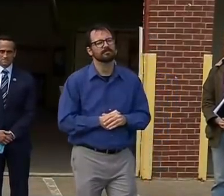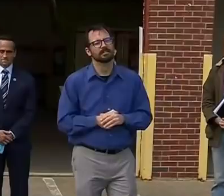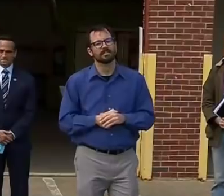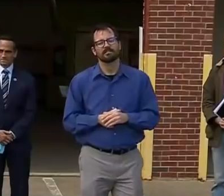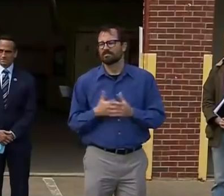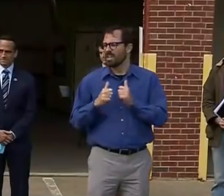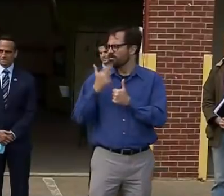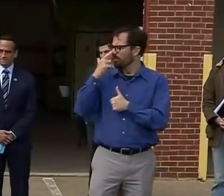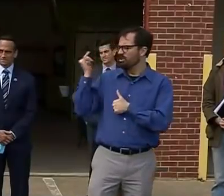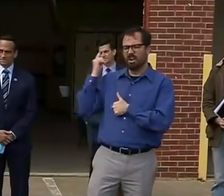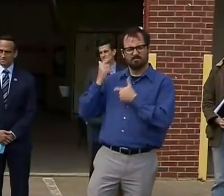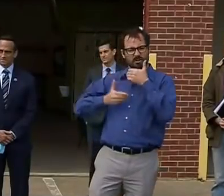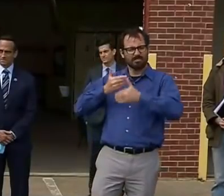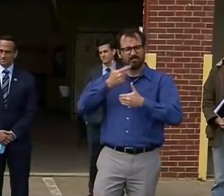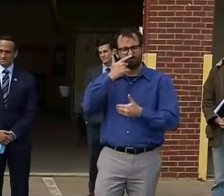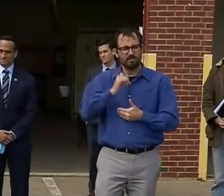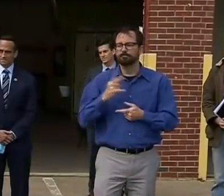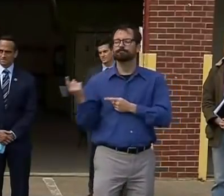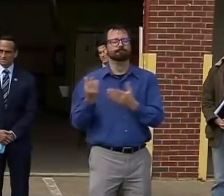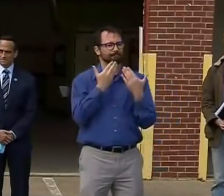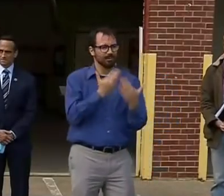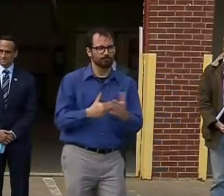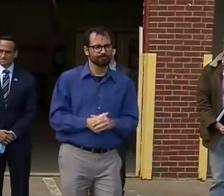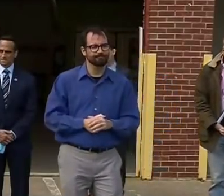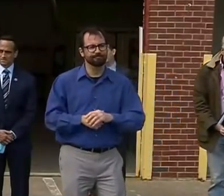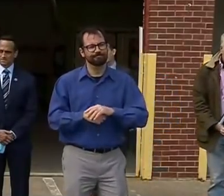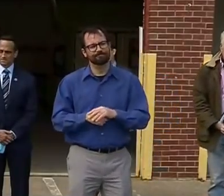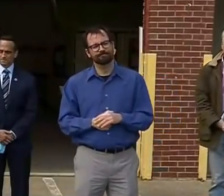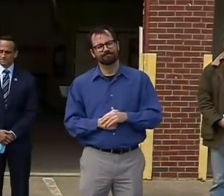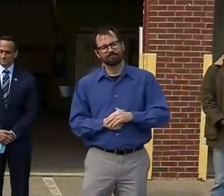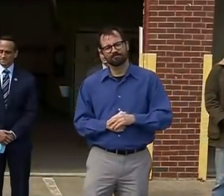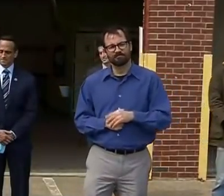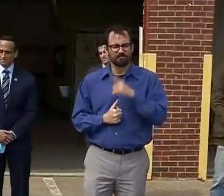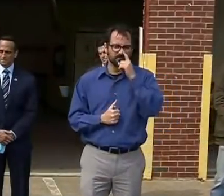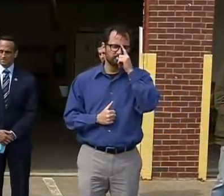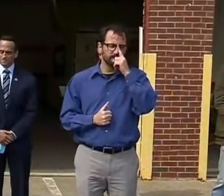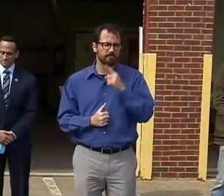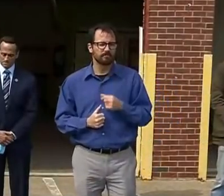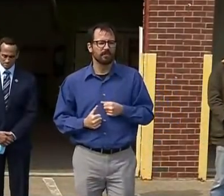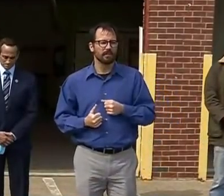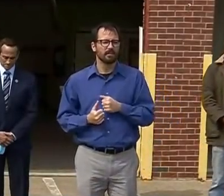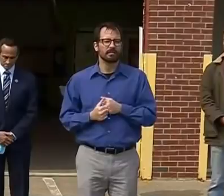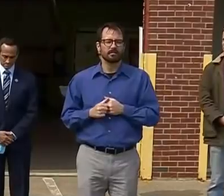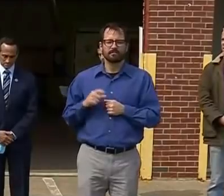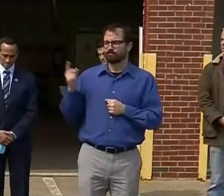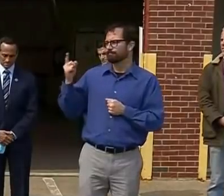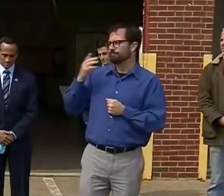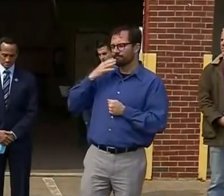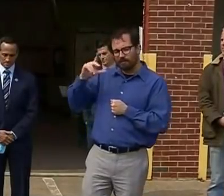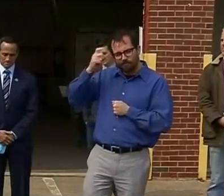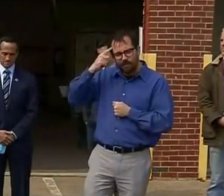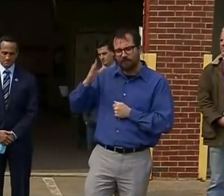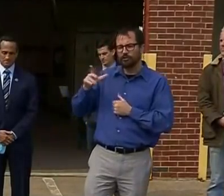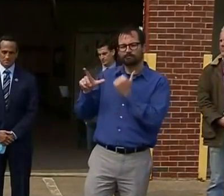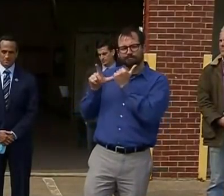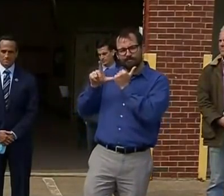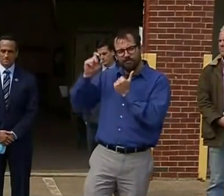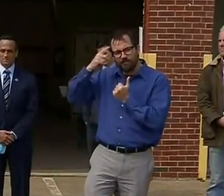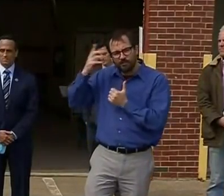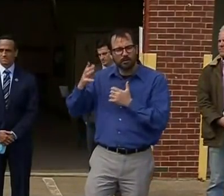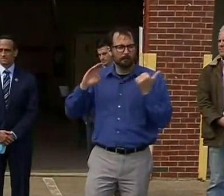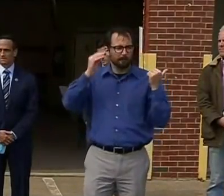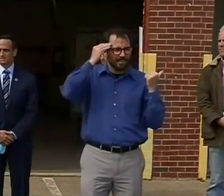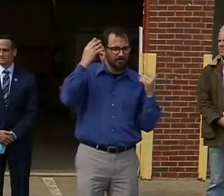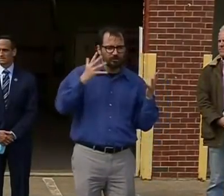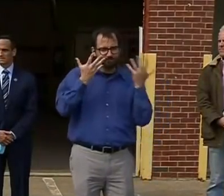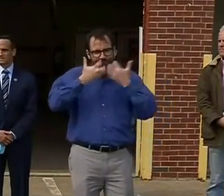Thank you, Governor. I would like to also add my thoughts and thanks to the Governor, to Lieutenant Governor, Mayor Curtatone, Battelle,